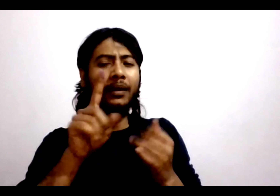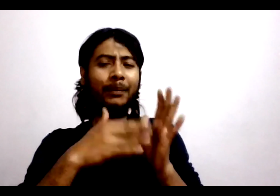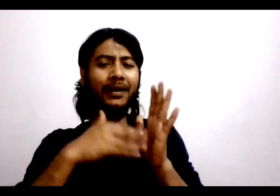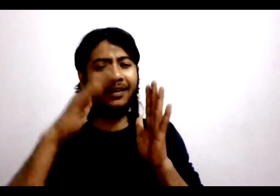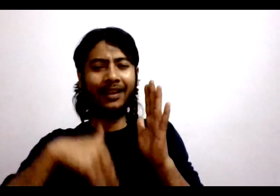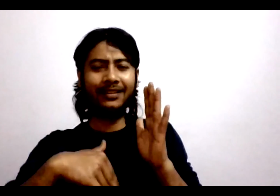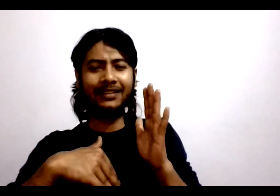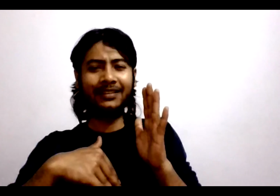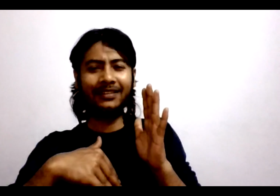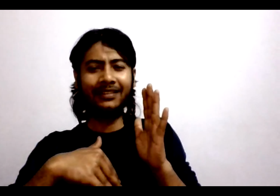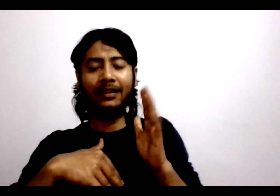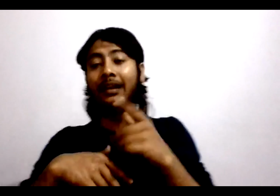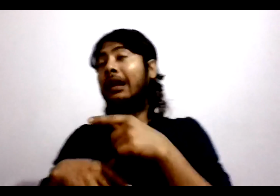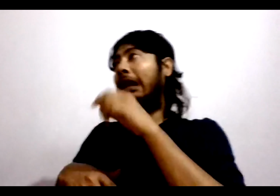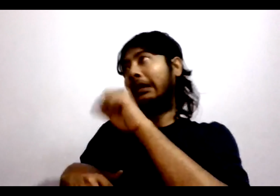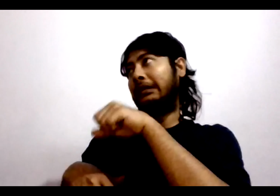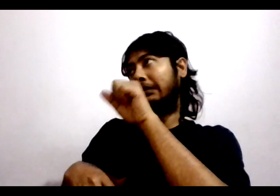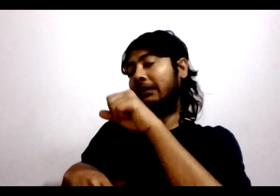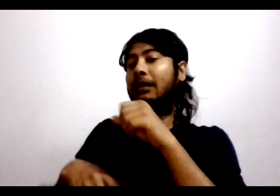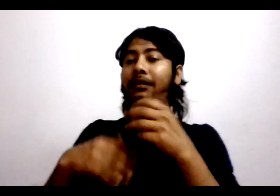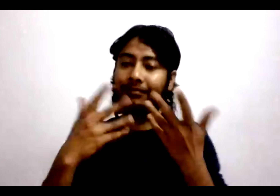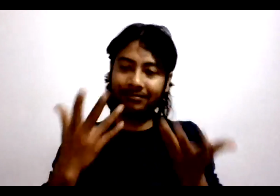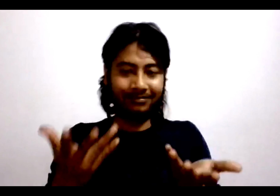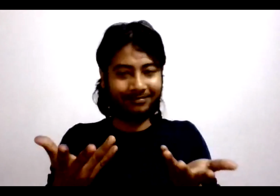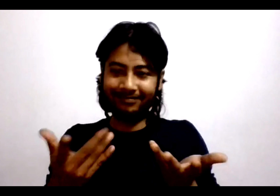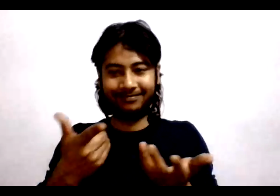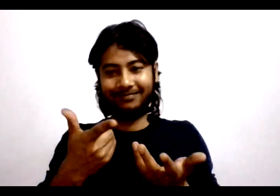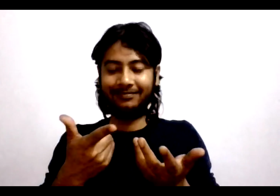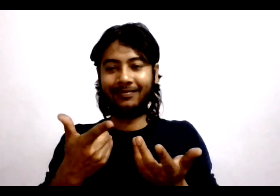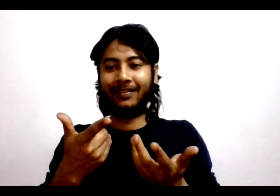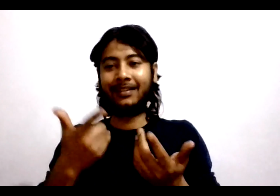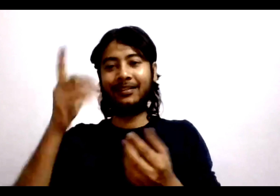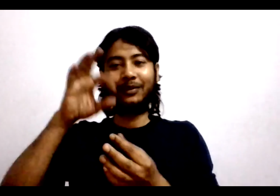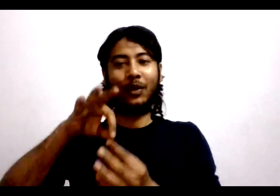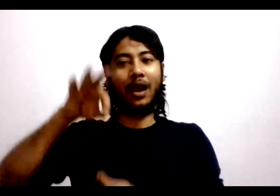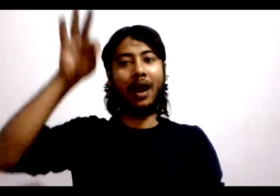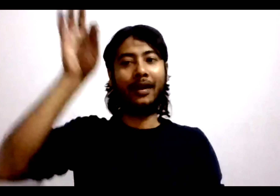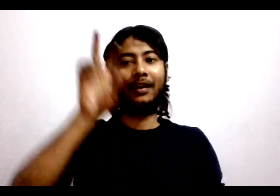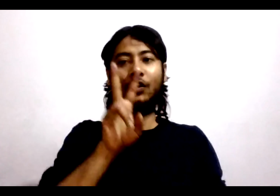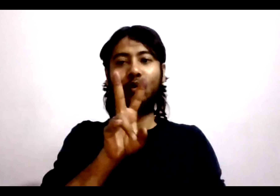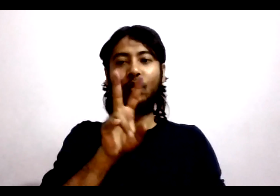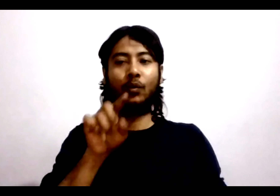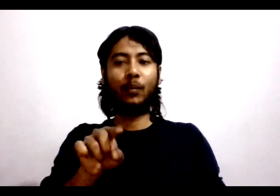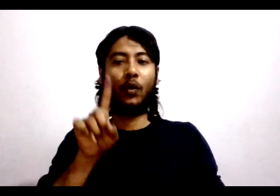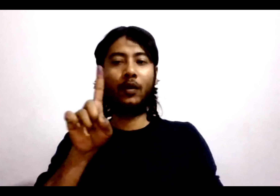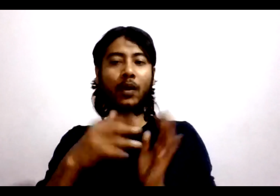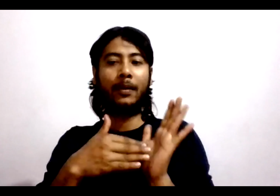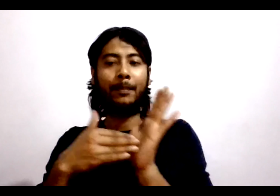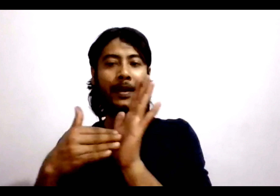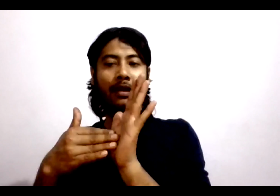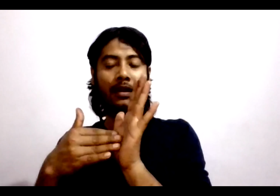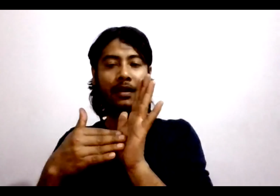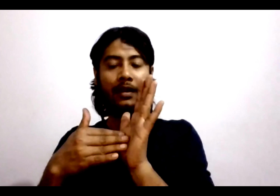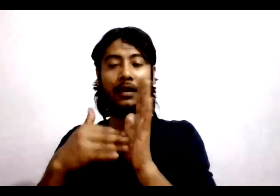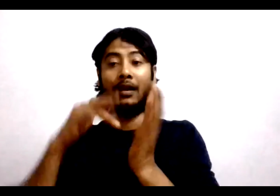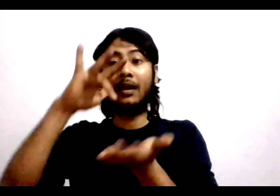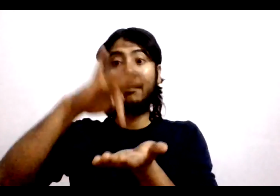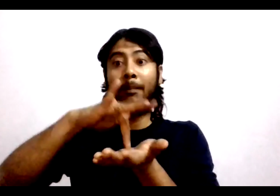already covered. So that is the standard for doors. That is the standard for all vertical circulations. So I